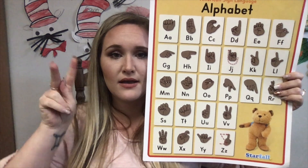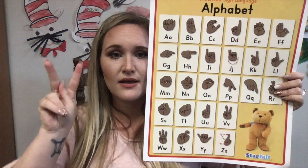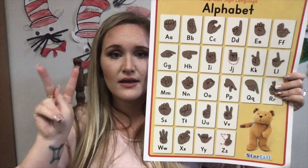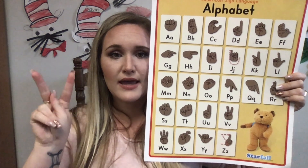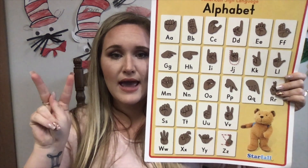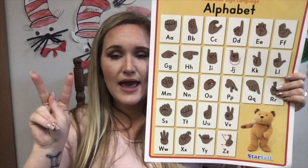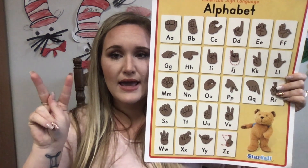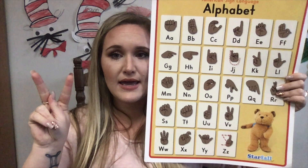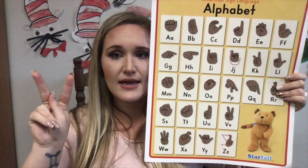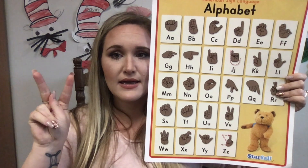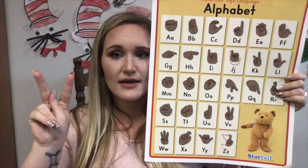K,